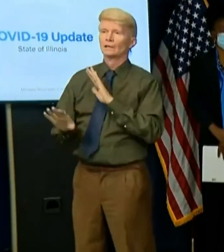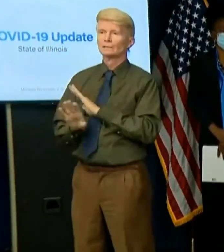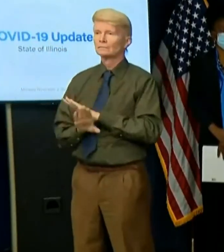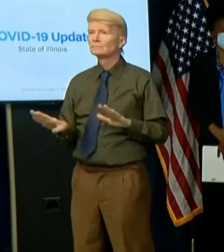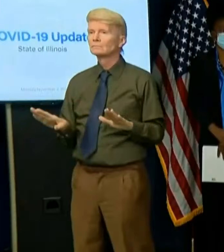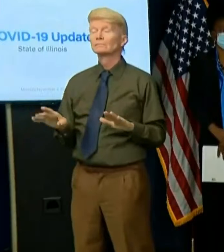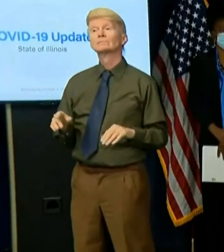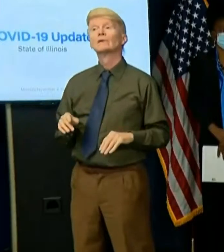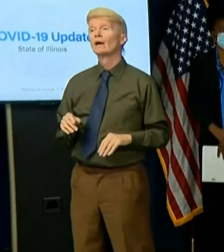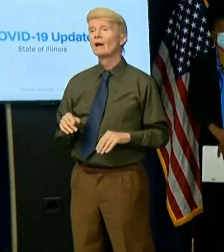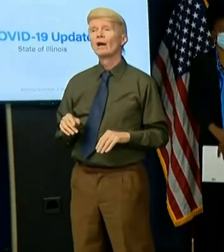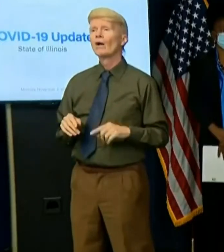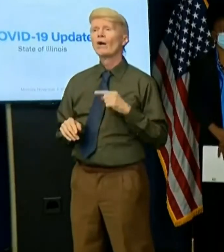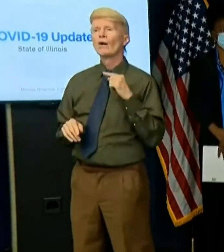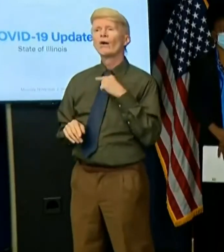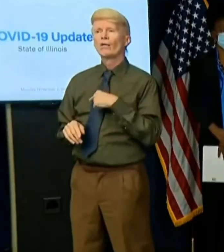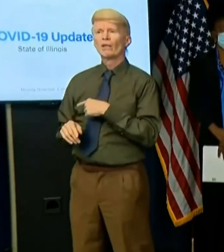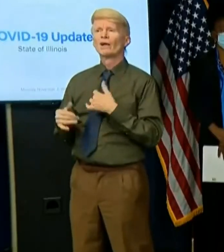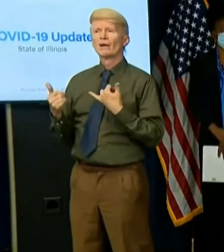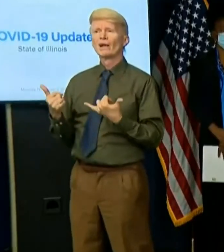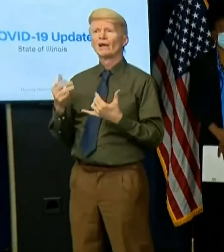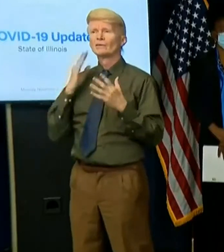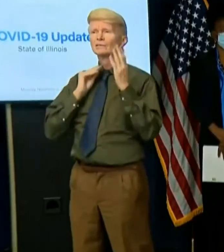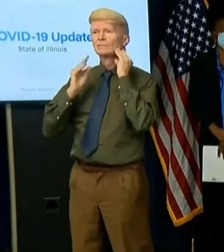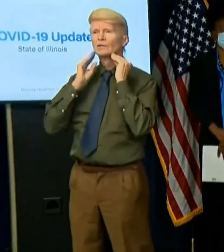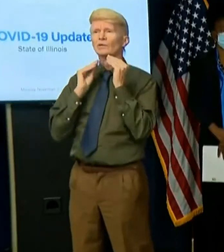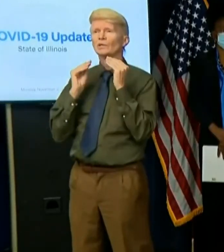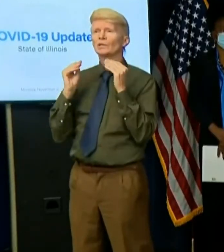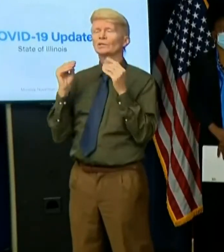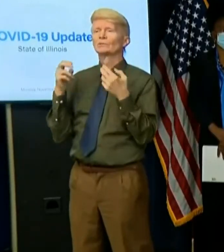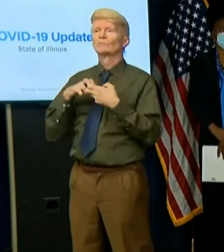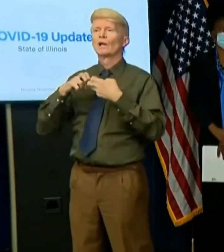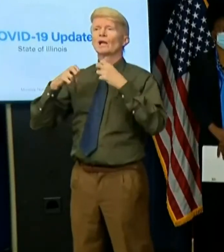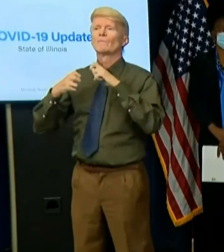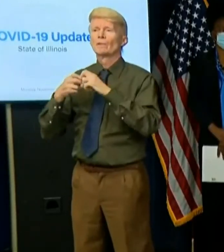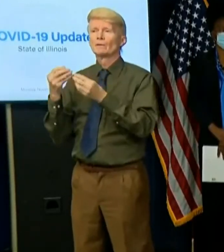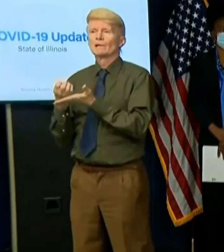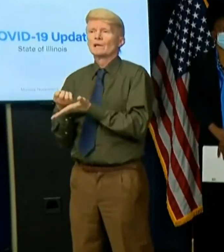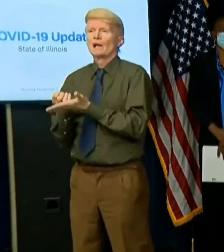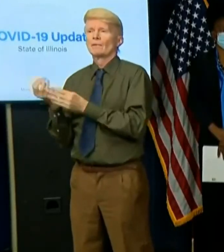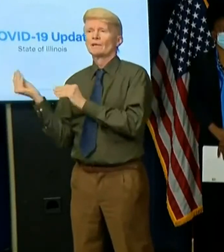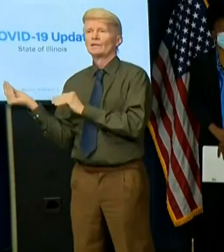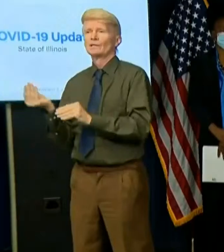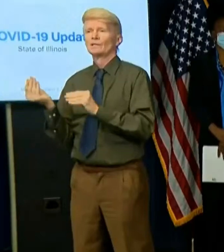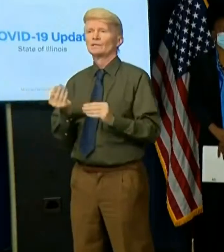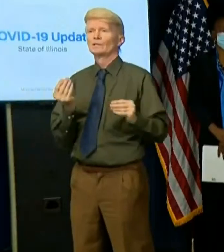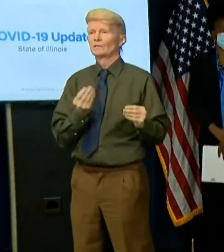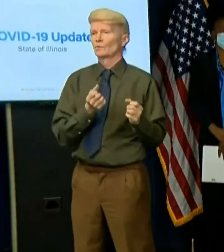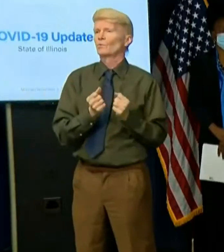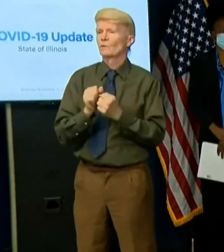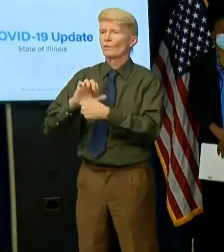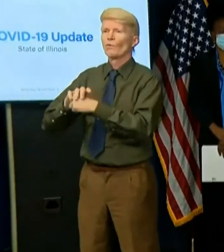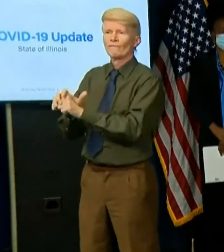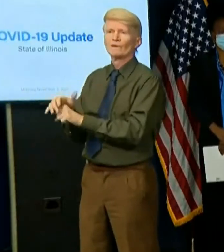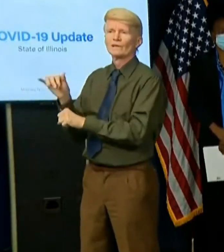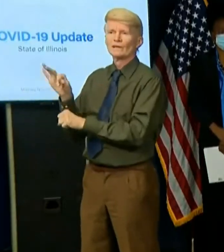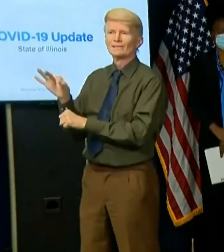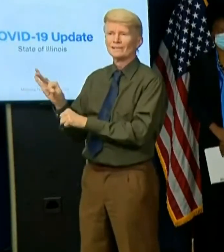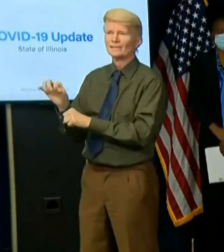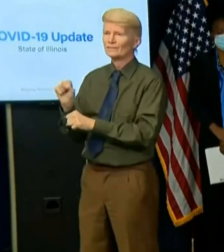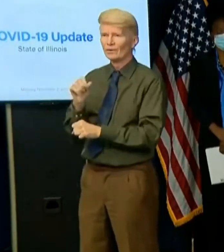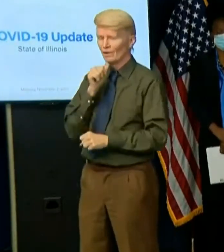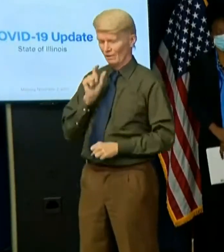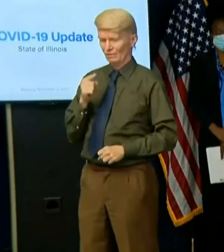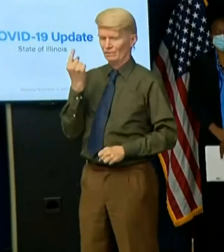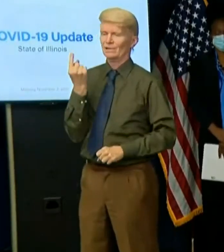mitigations, are suffering mightily from the economic plight brought on by COVID-19. So this is happening all over